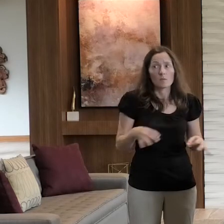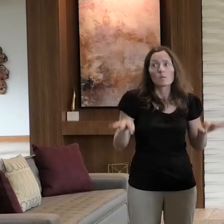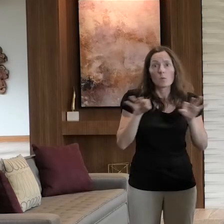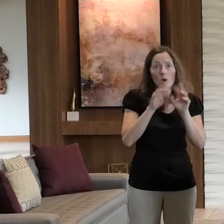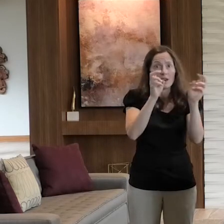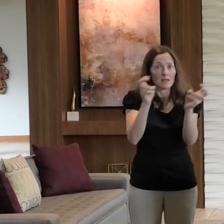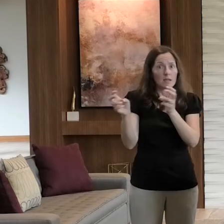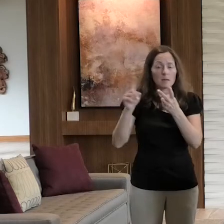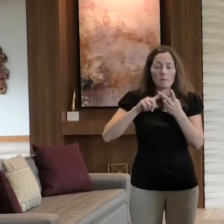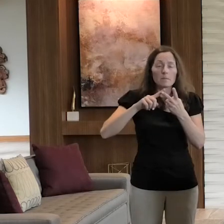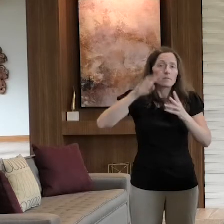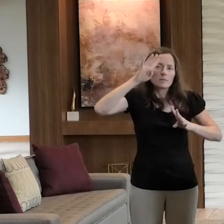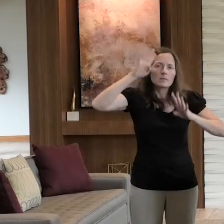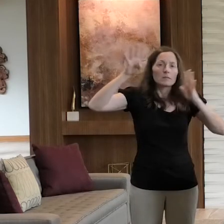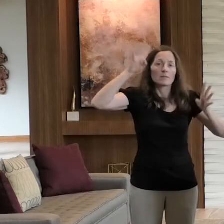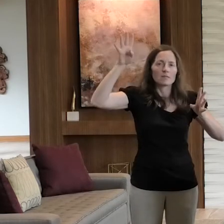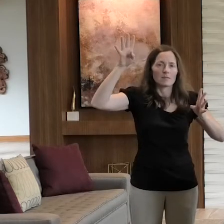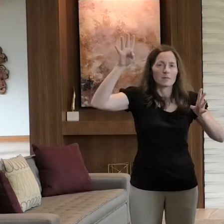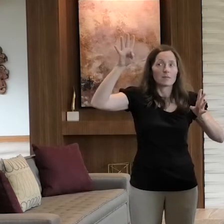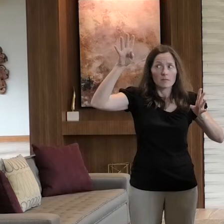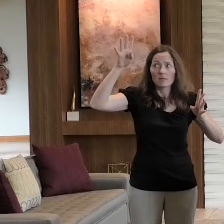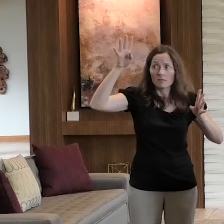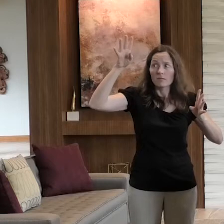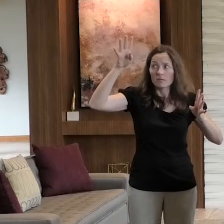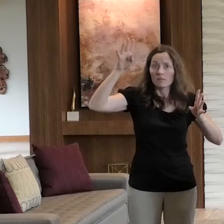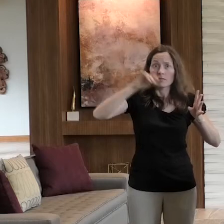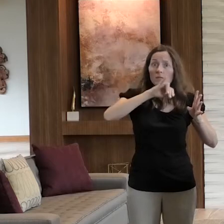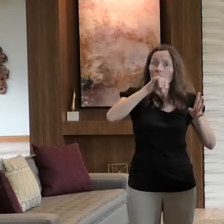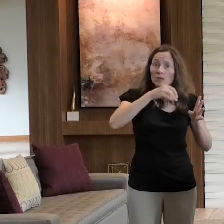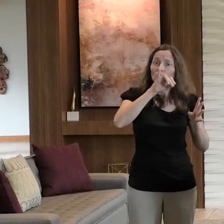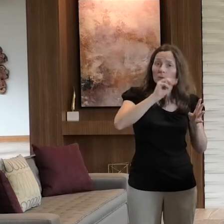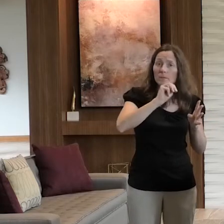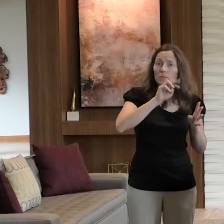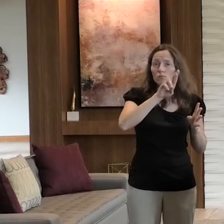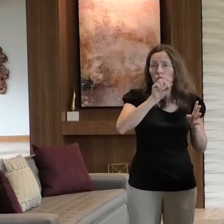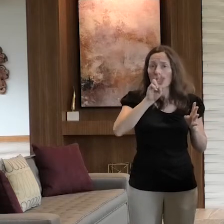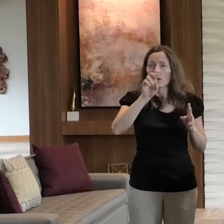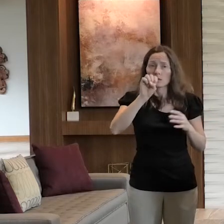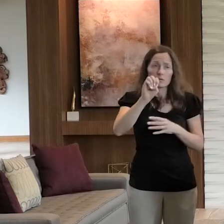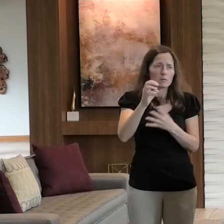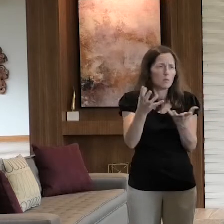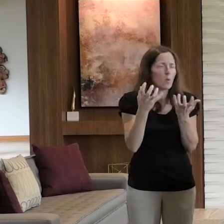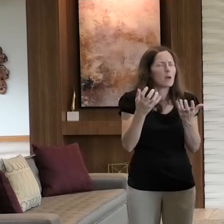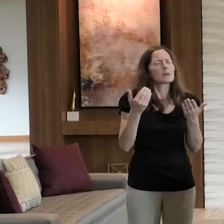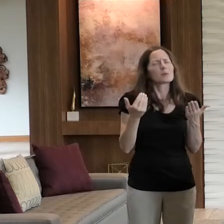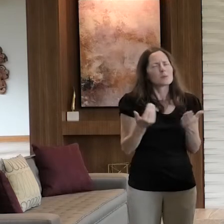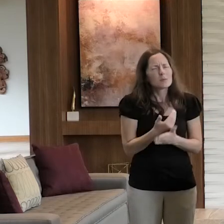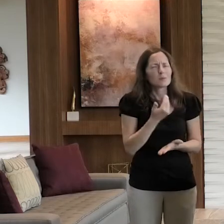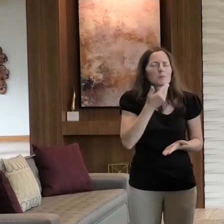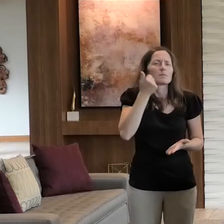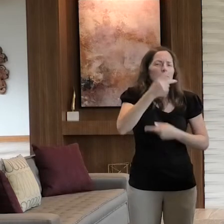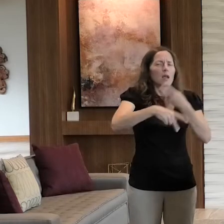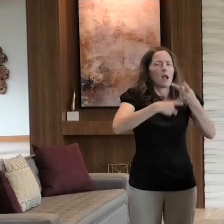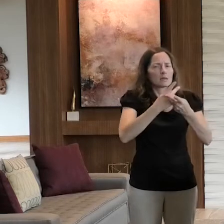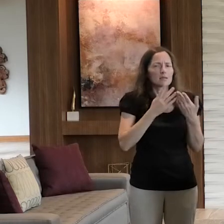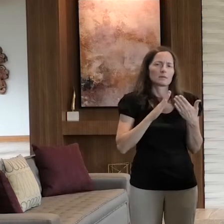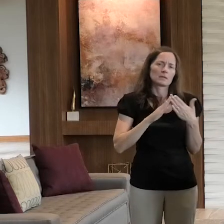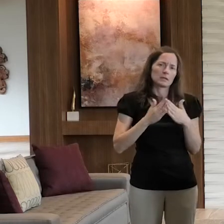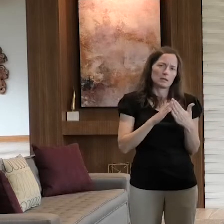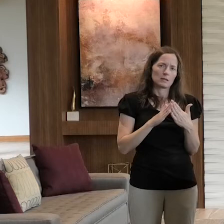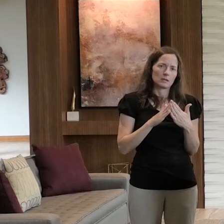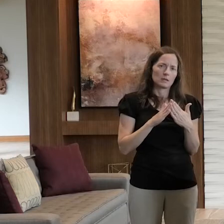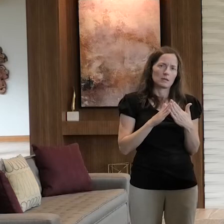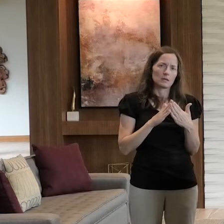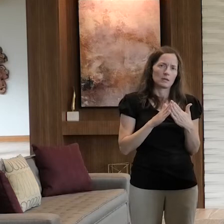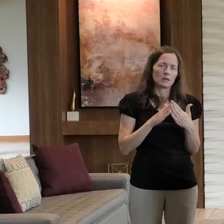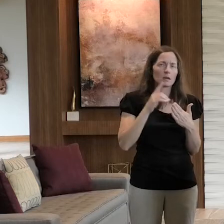is innovation, right? Jim Rouse wanted a new and better kind of city. Right? So